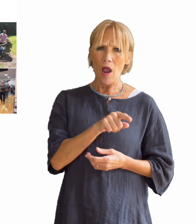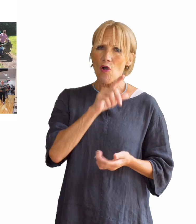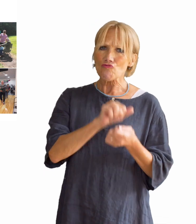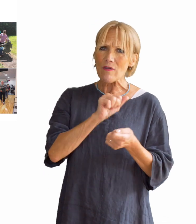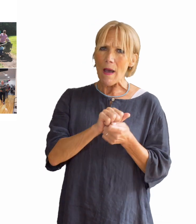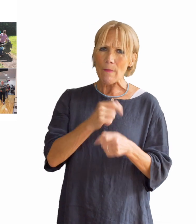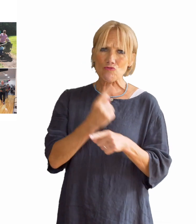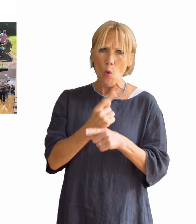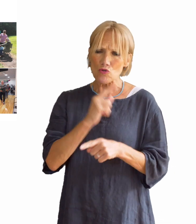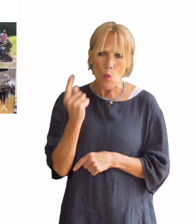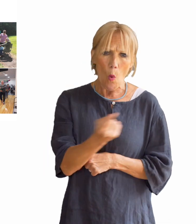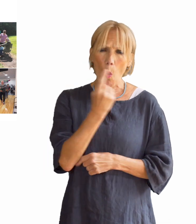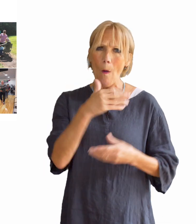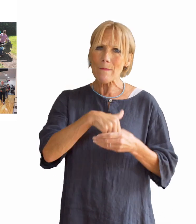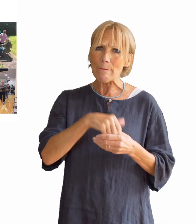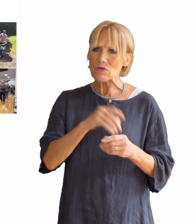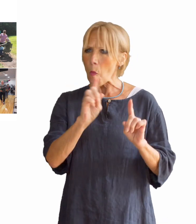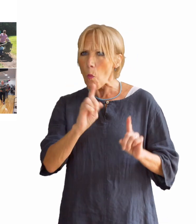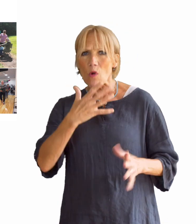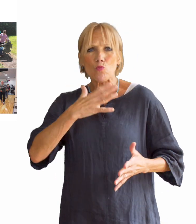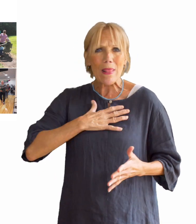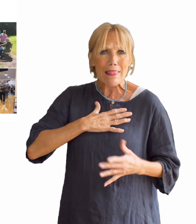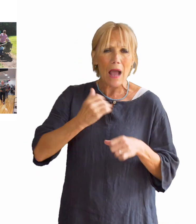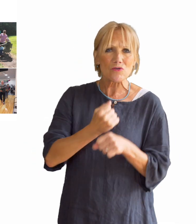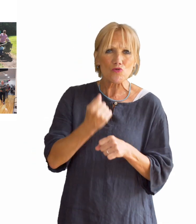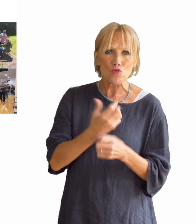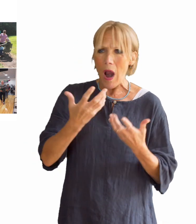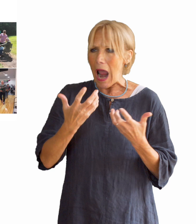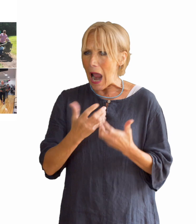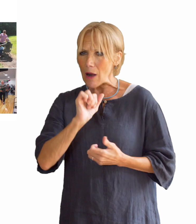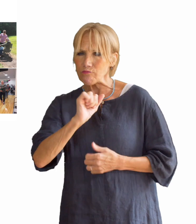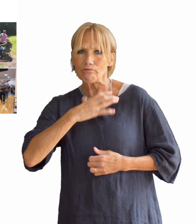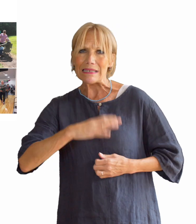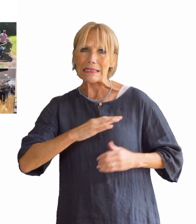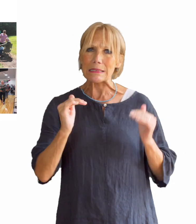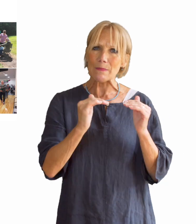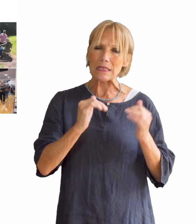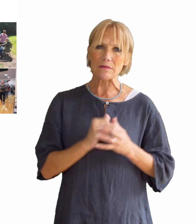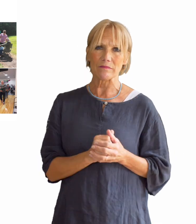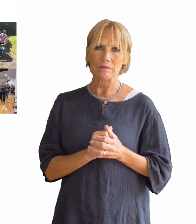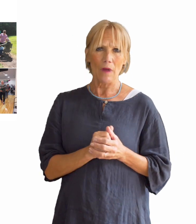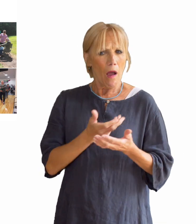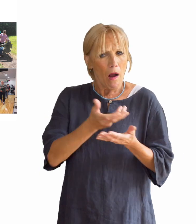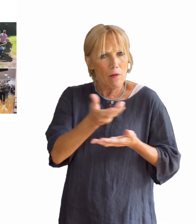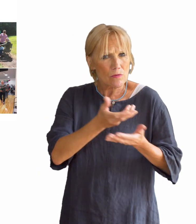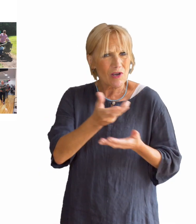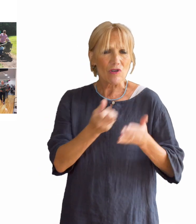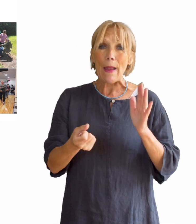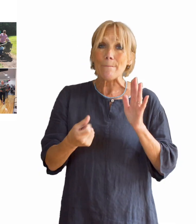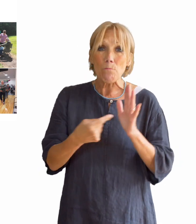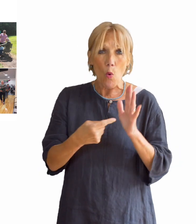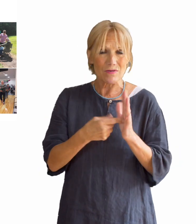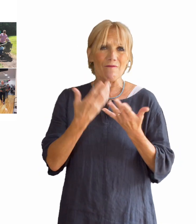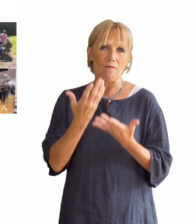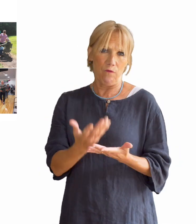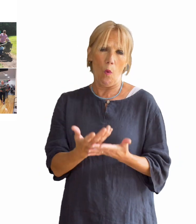consult with all members on what they would like to do and how you can meet their needs. Consultation is key to planning and delivering